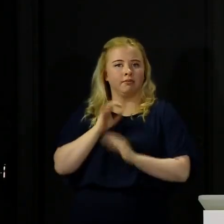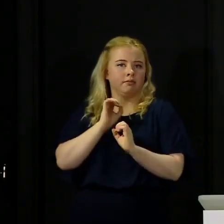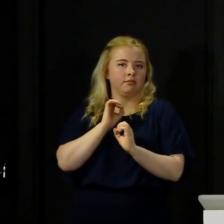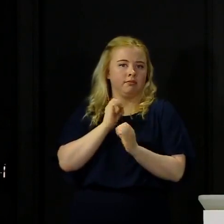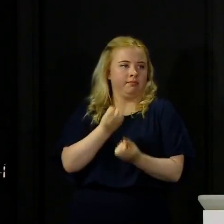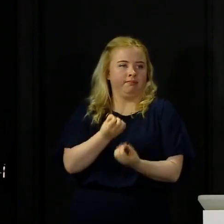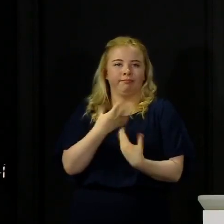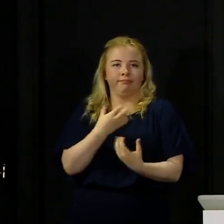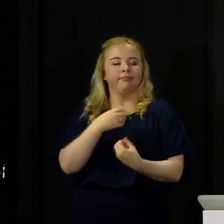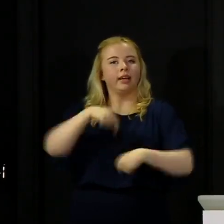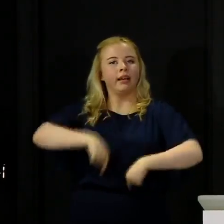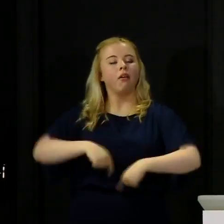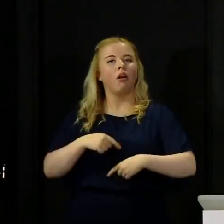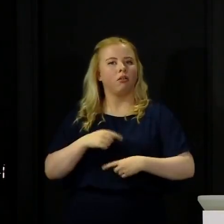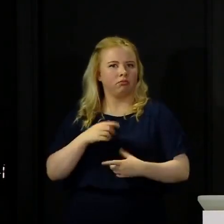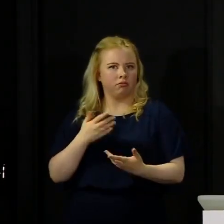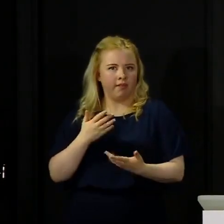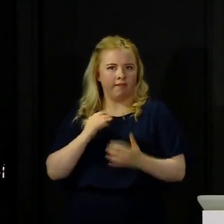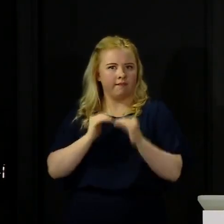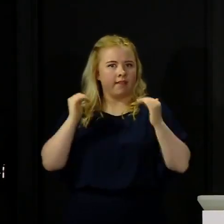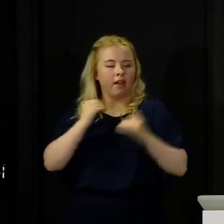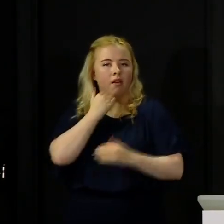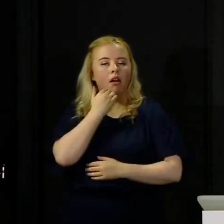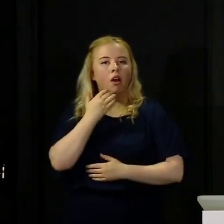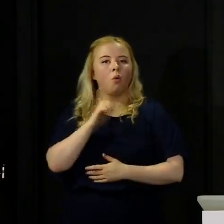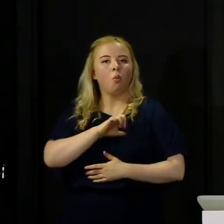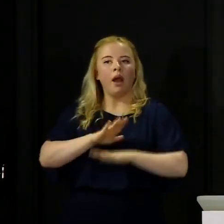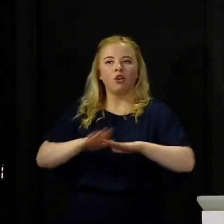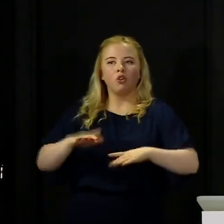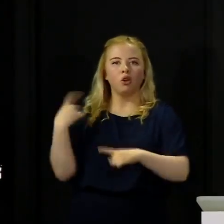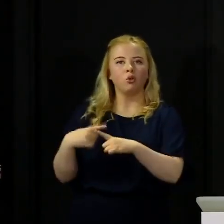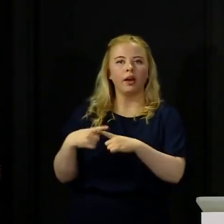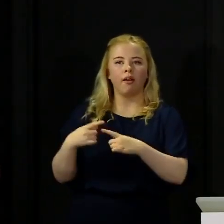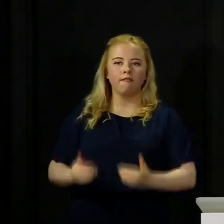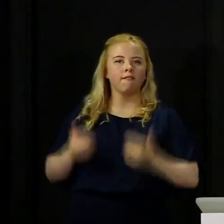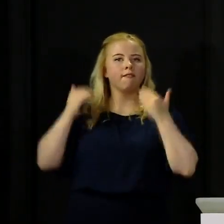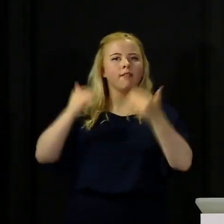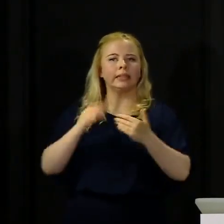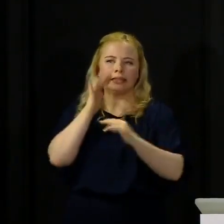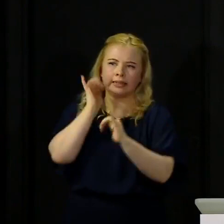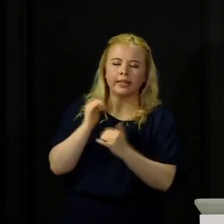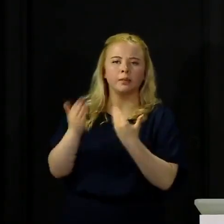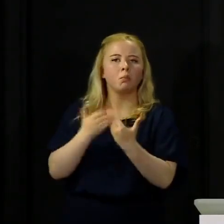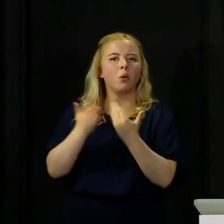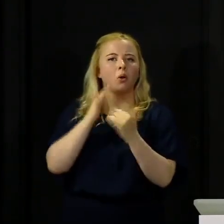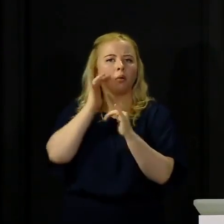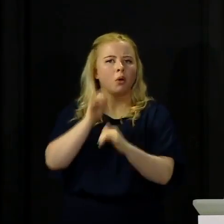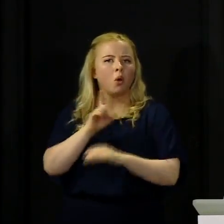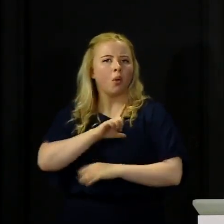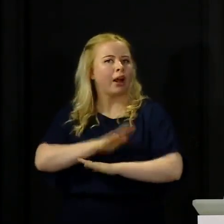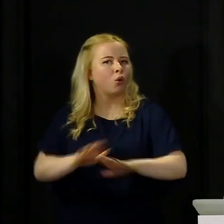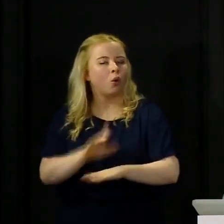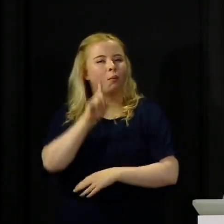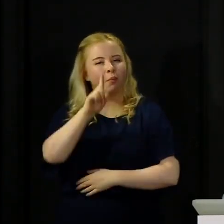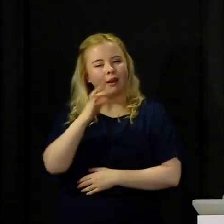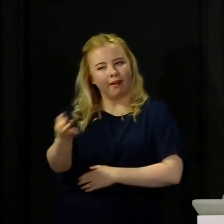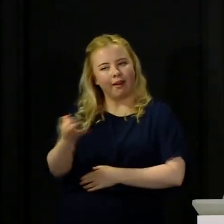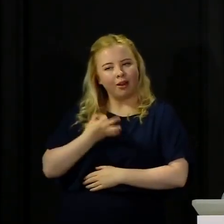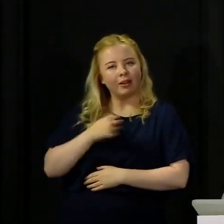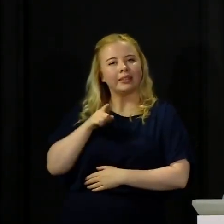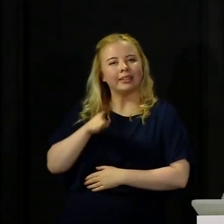perfectly legitimate, are about why we haven't gone further and faster on testing. But that question, of course, is putting the opposite